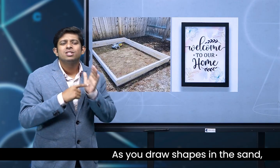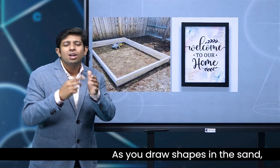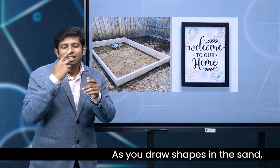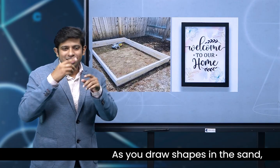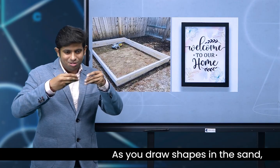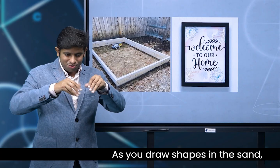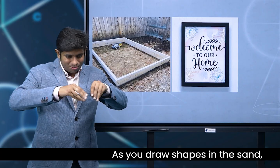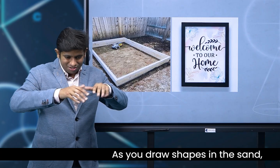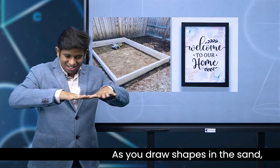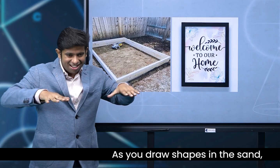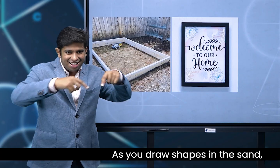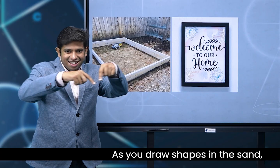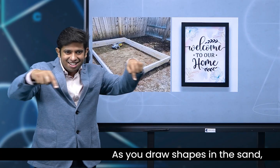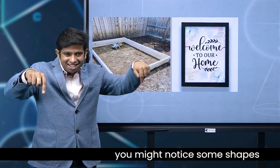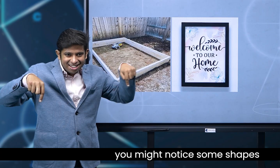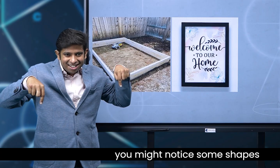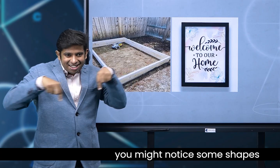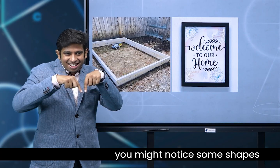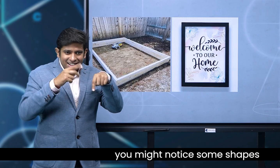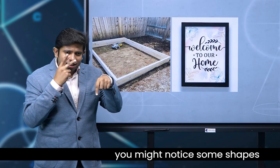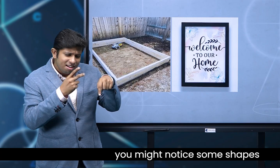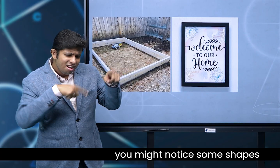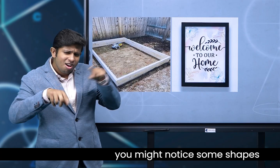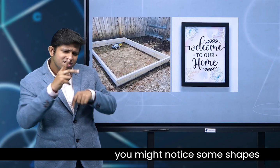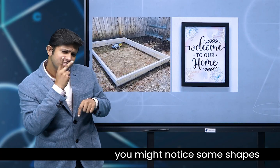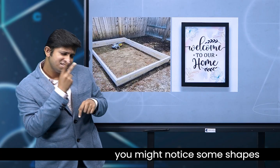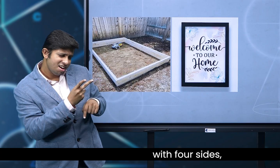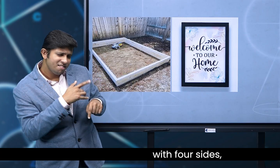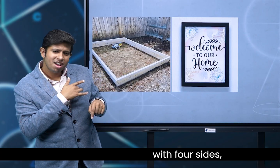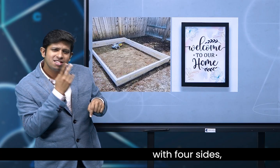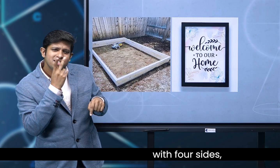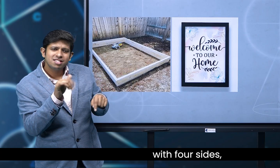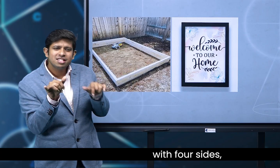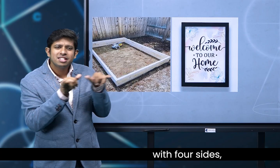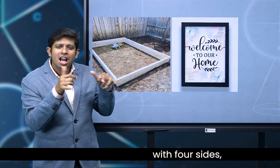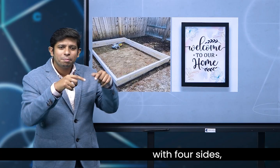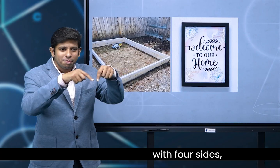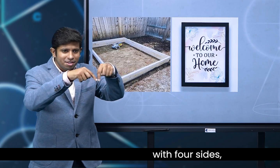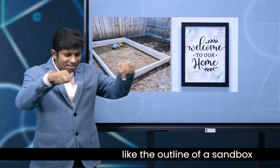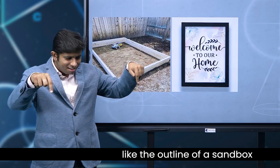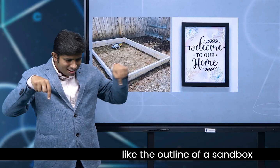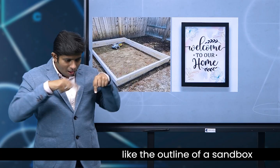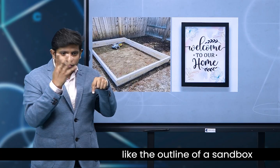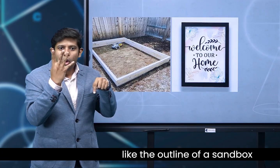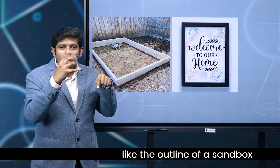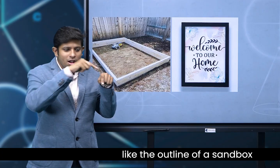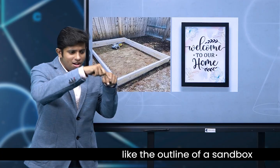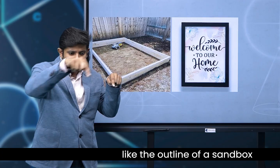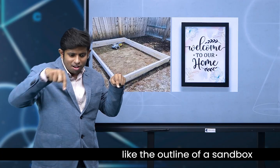As you draw shapes in the sand, you might notice some shapes with 4 sides, like the outline of a